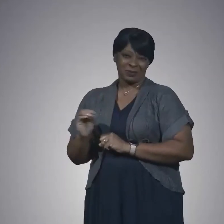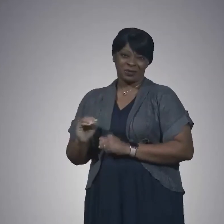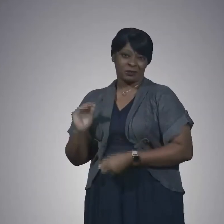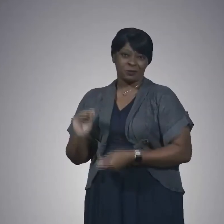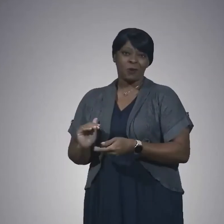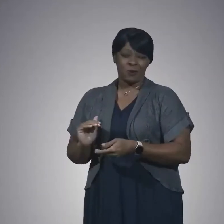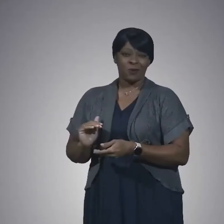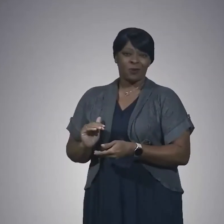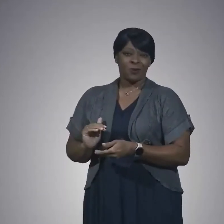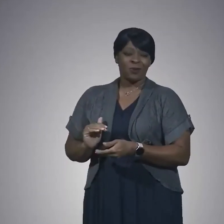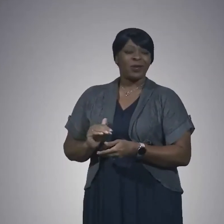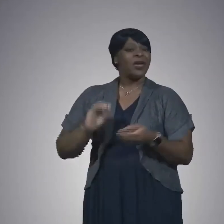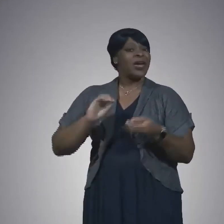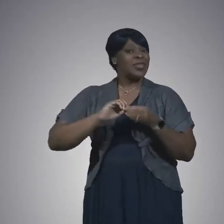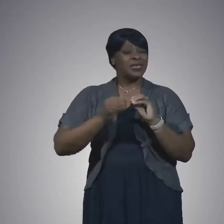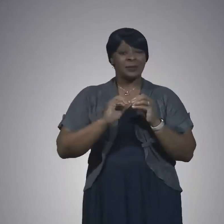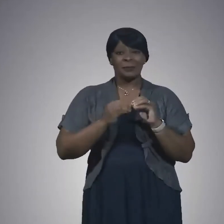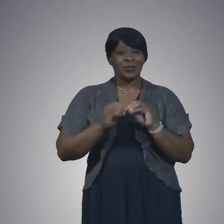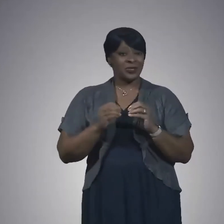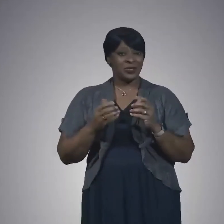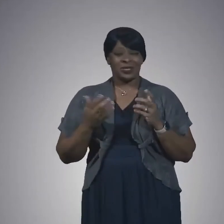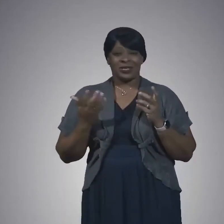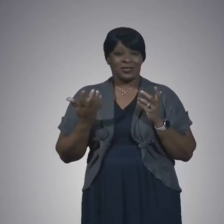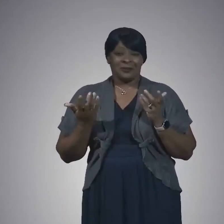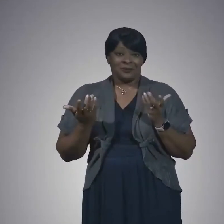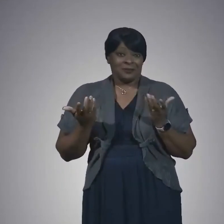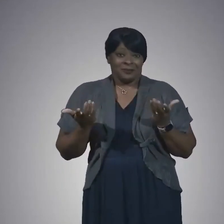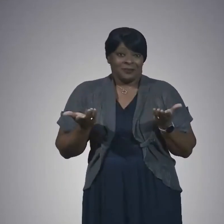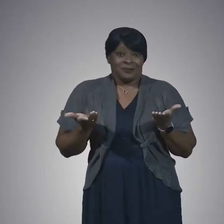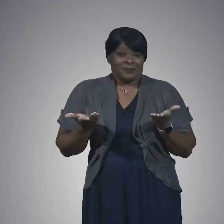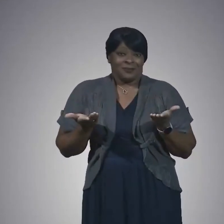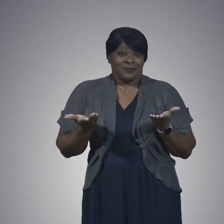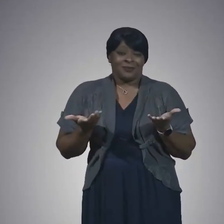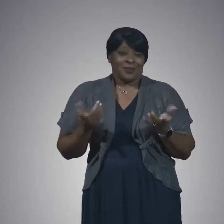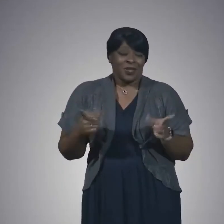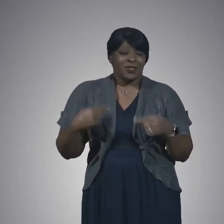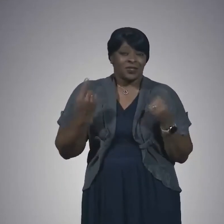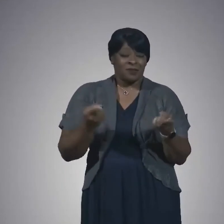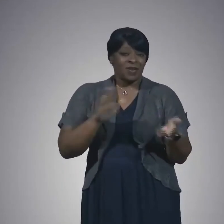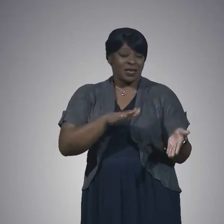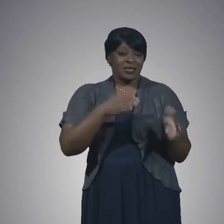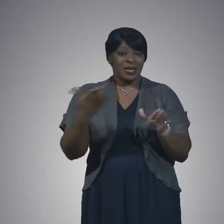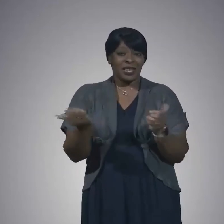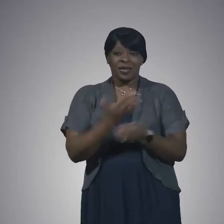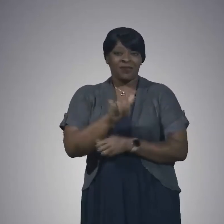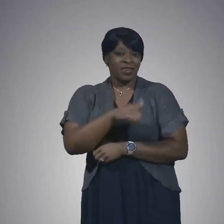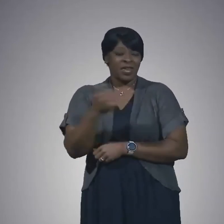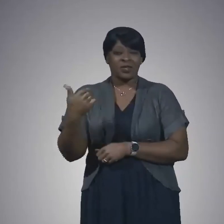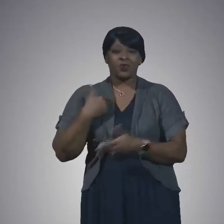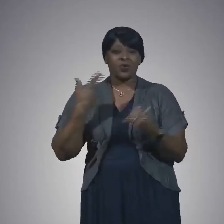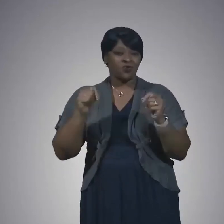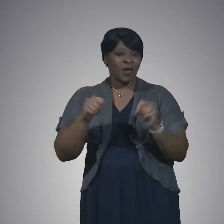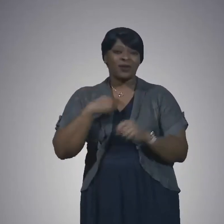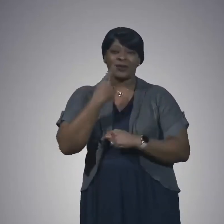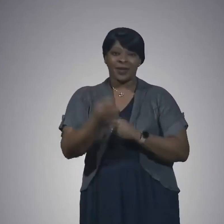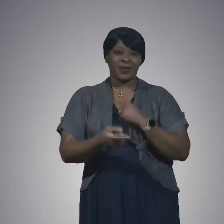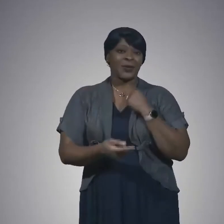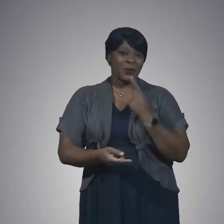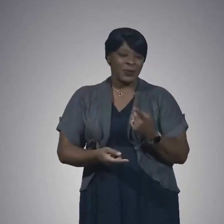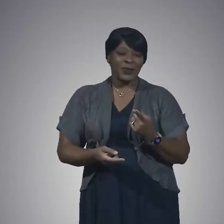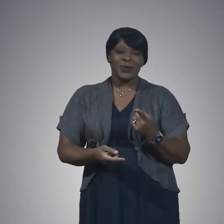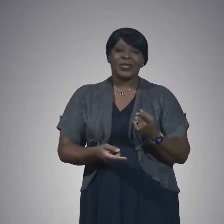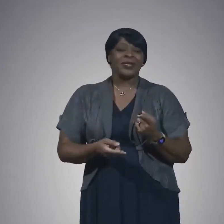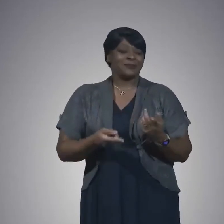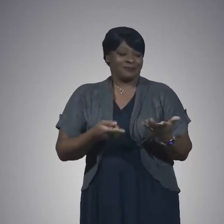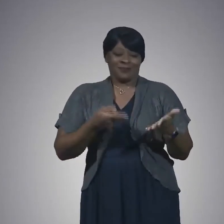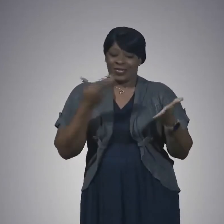So the numbers, as far as death and everything else that we've tried to tell you, they speak